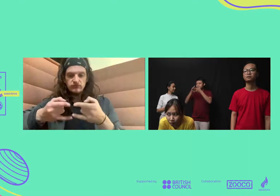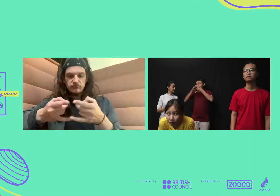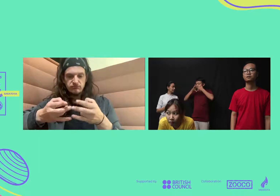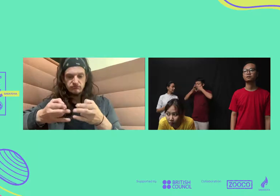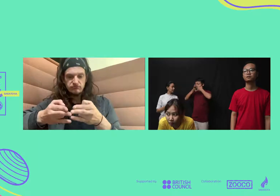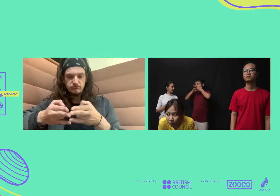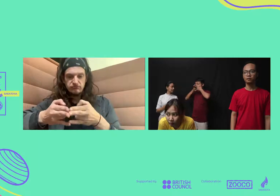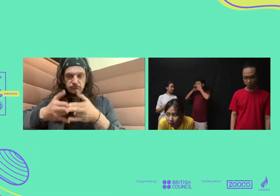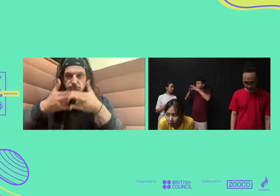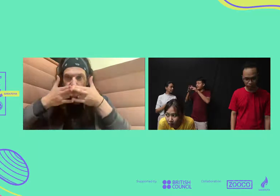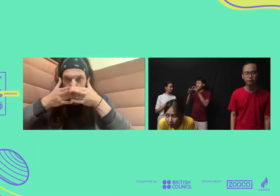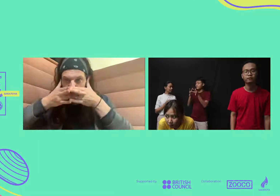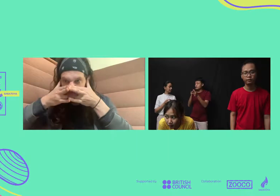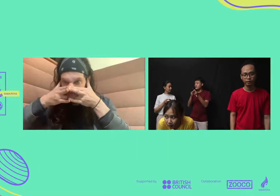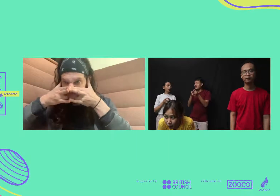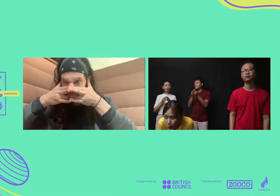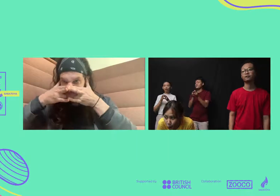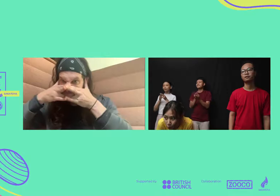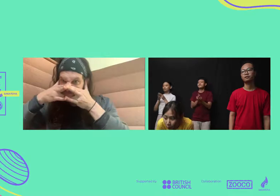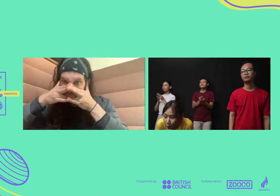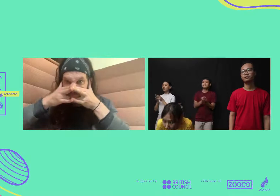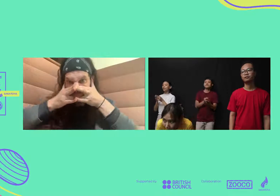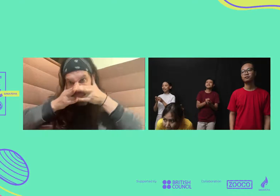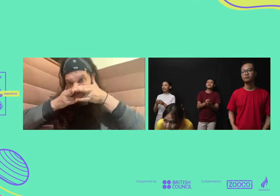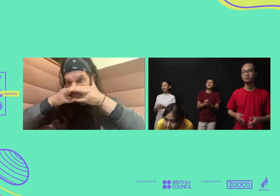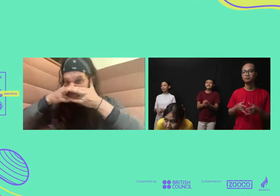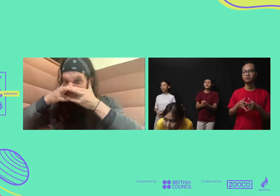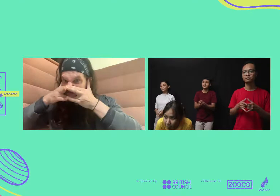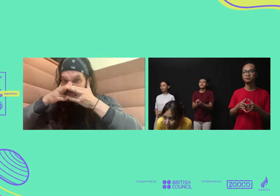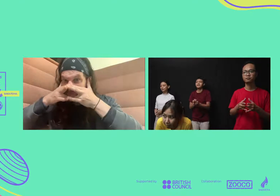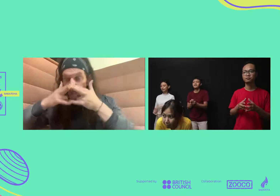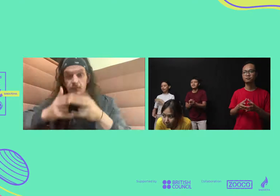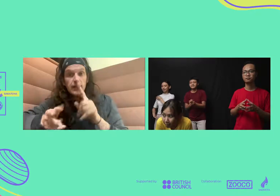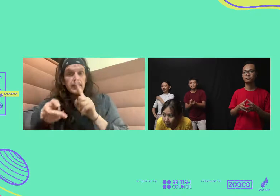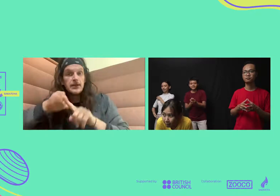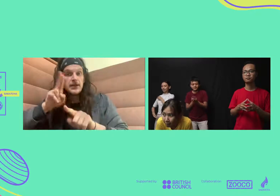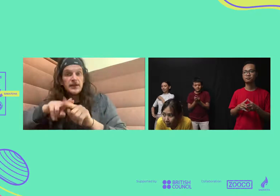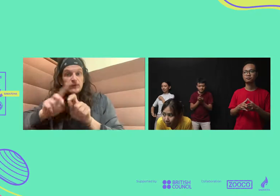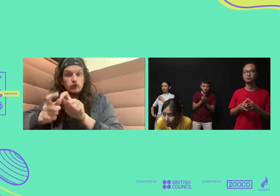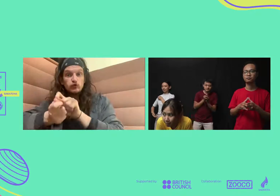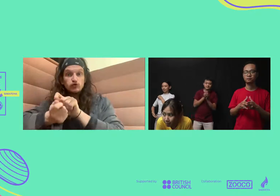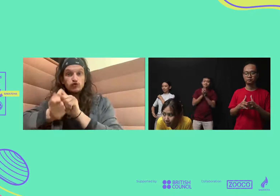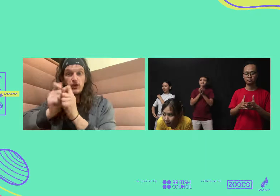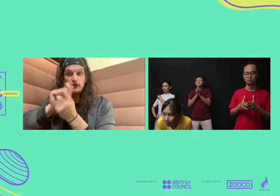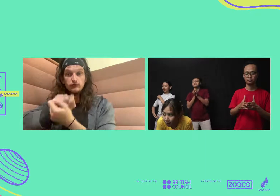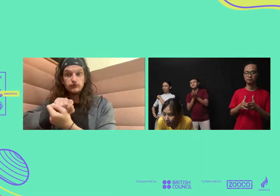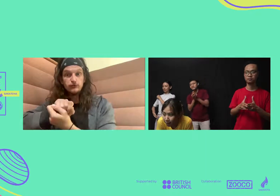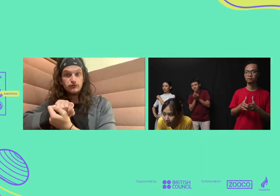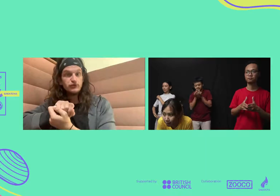you feel that? So the character is this character here with the mask.